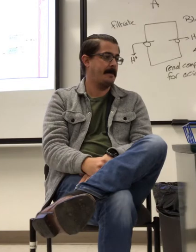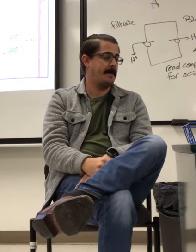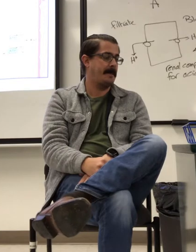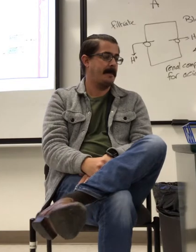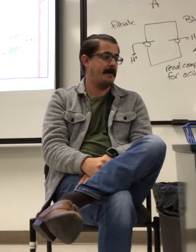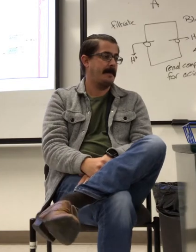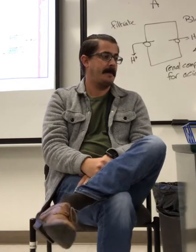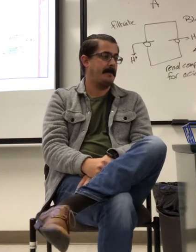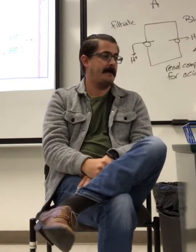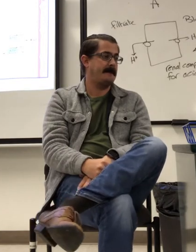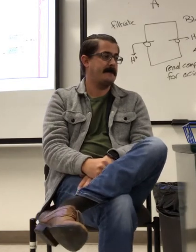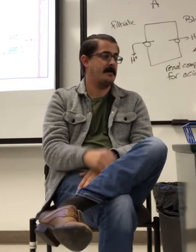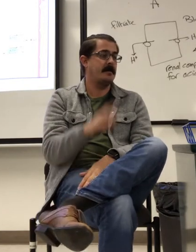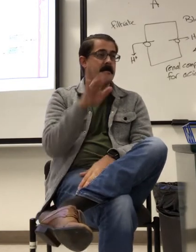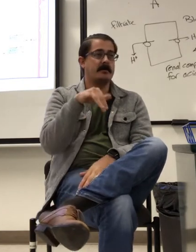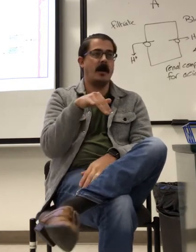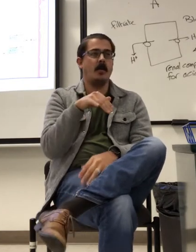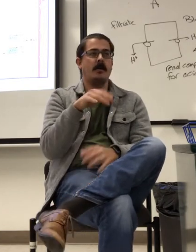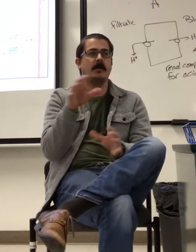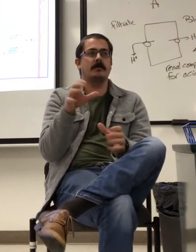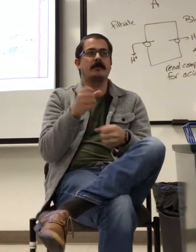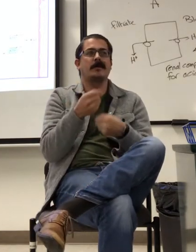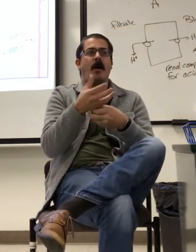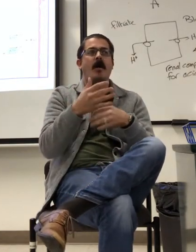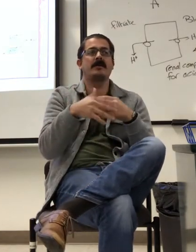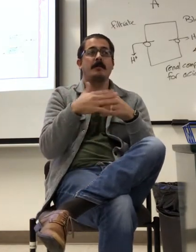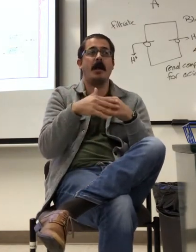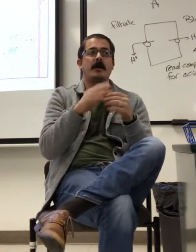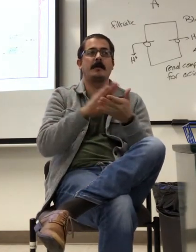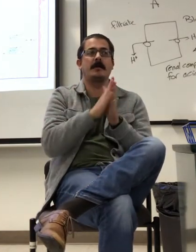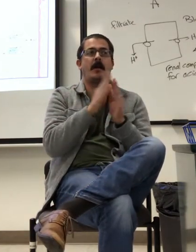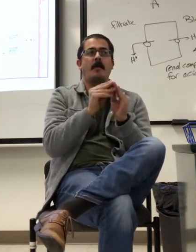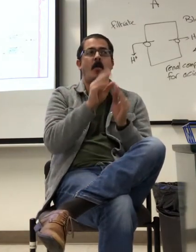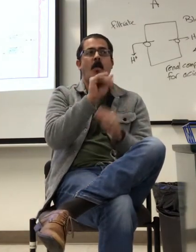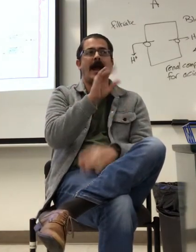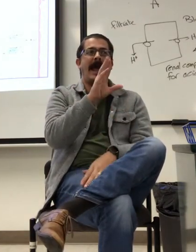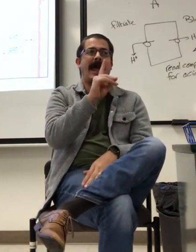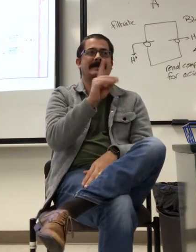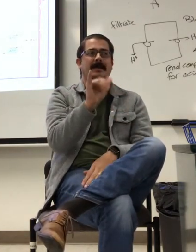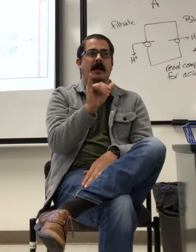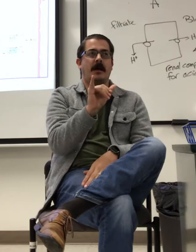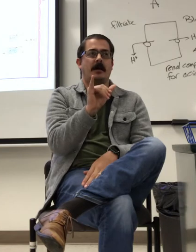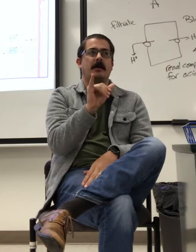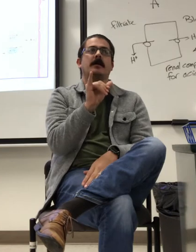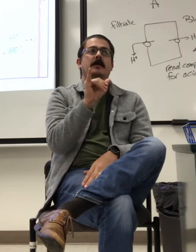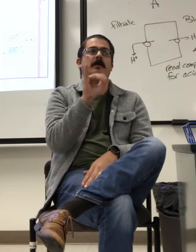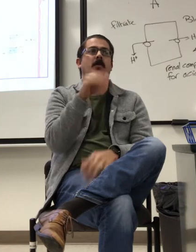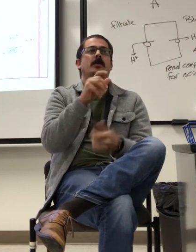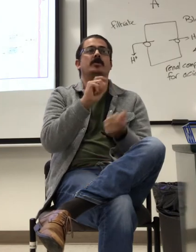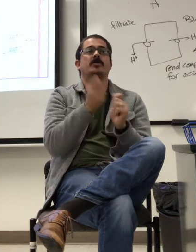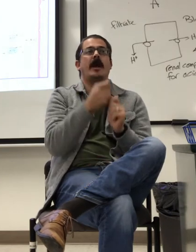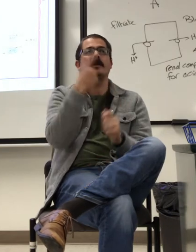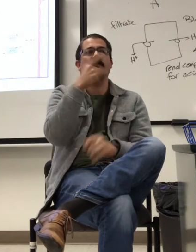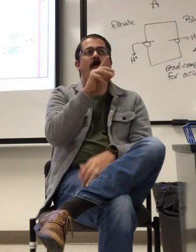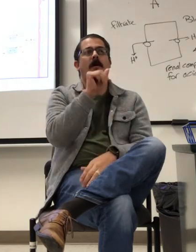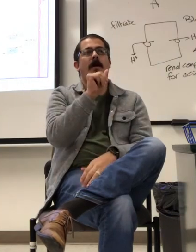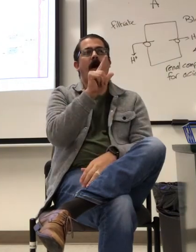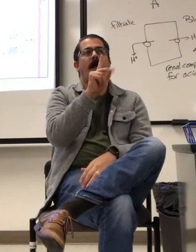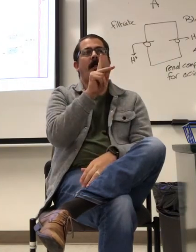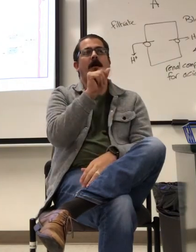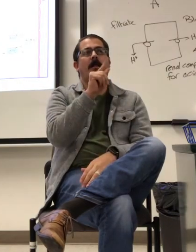Well, that would help to acidify the blood. That would help to lower pH to compensate for alkalosis.